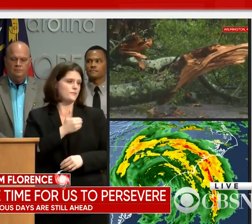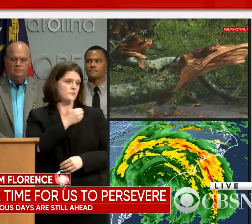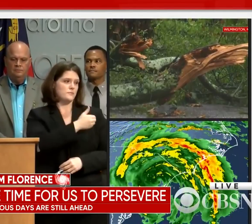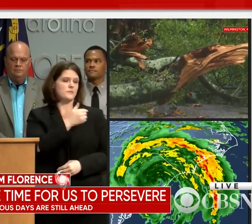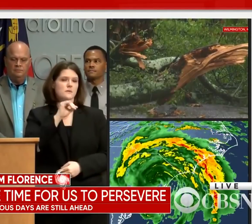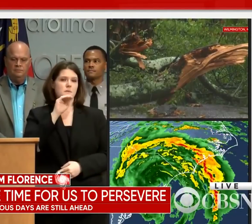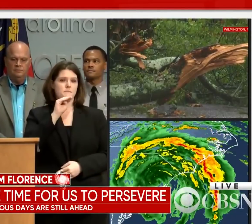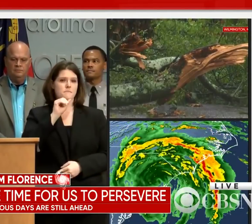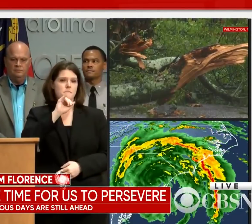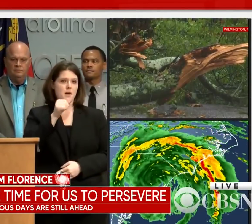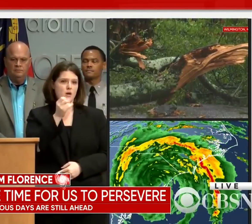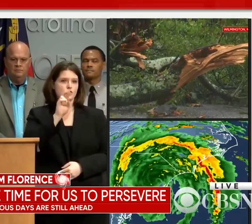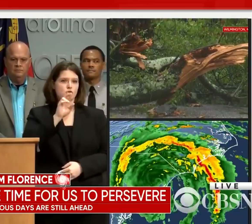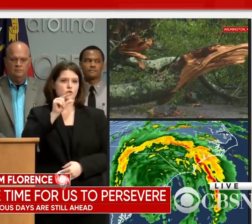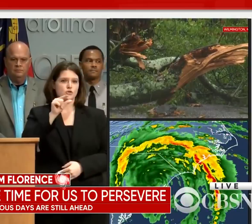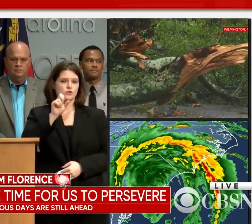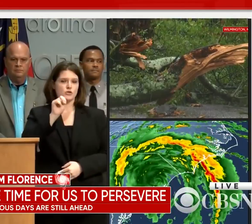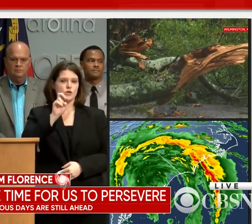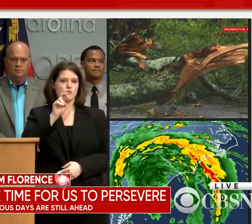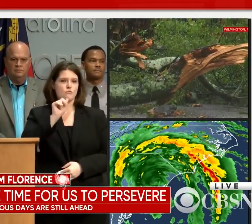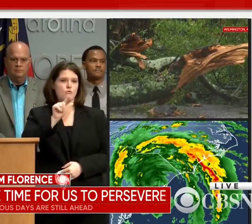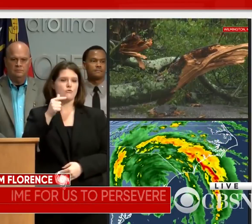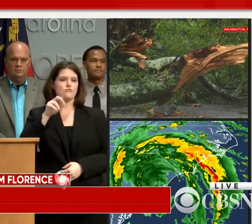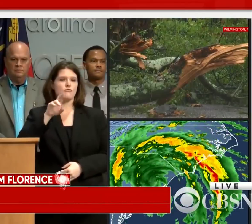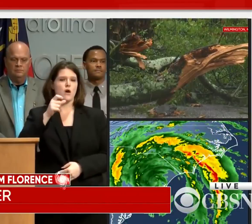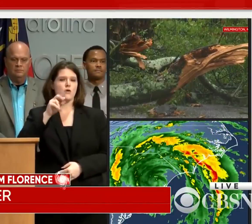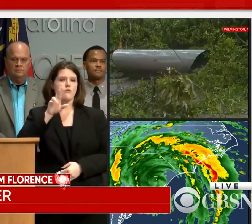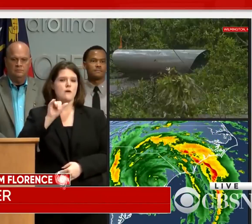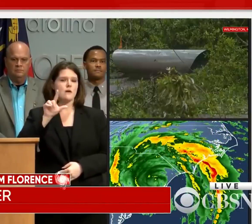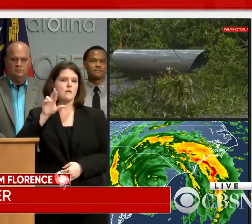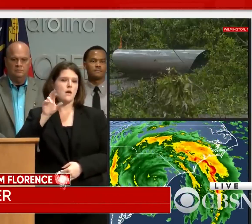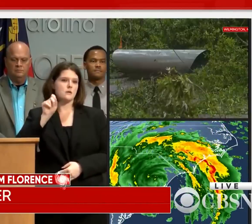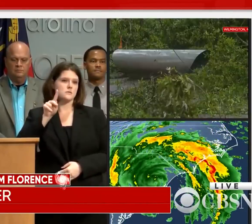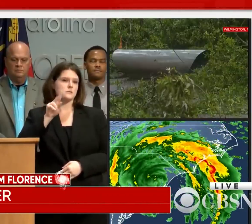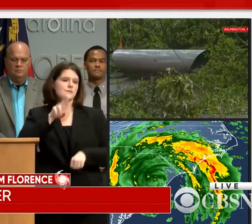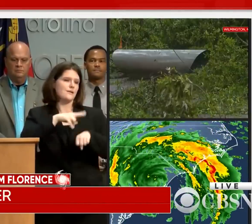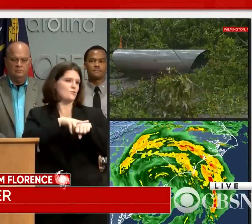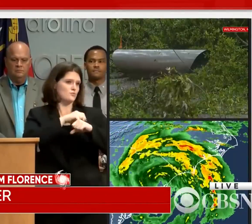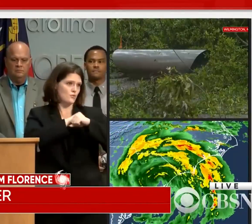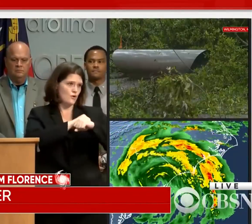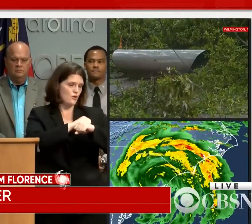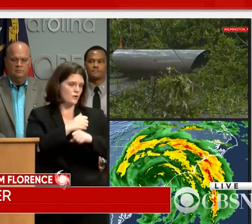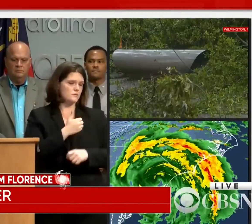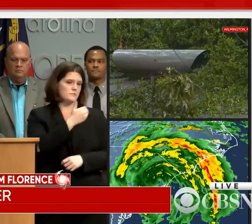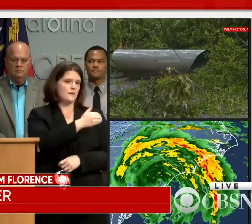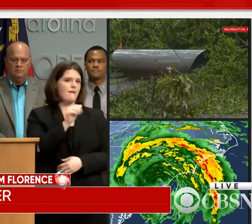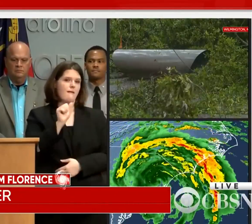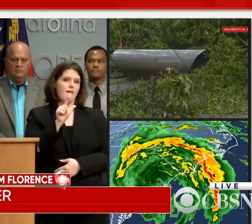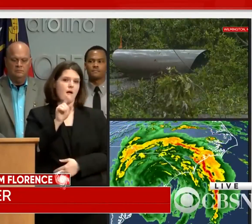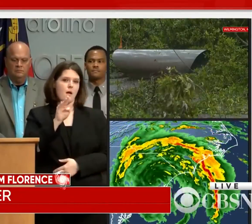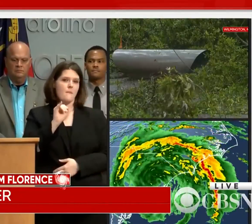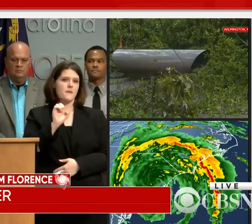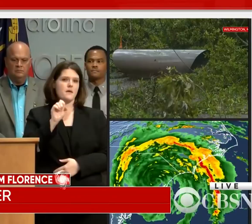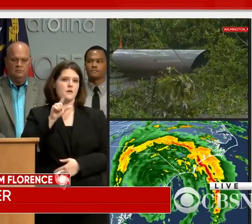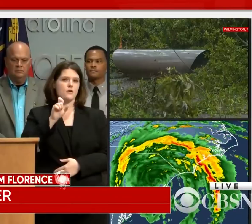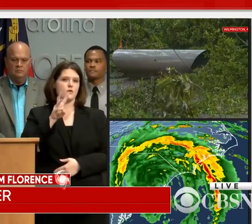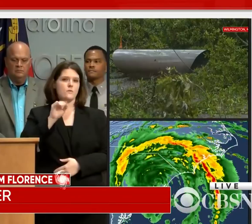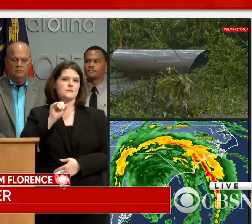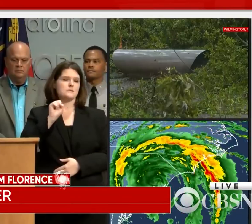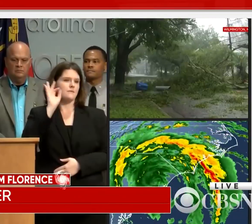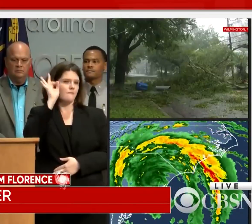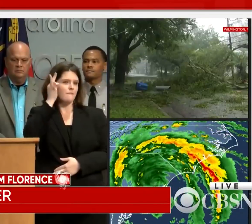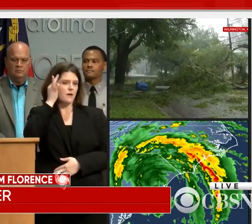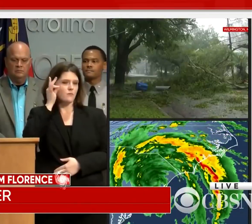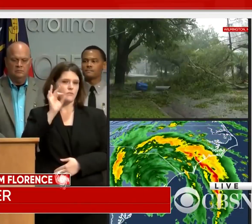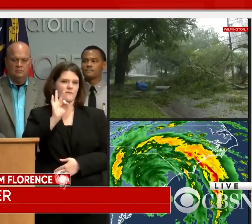Major General Gregory Lusk of the North Carolina National Guard. Albie Lewis,